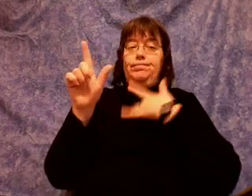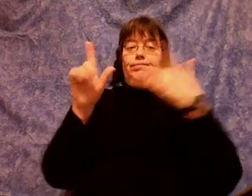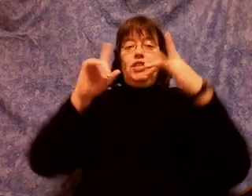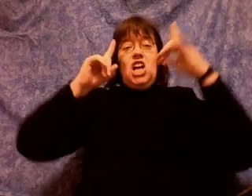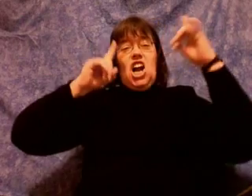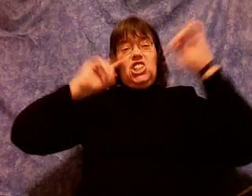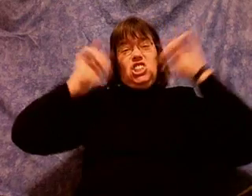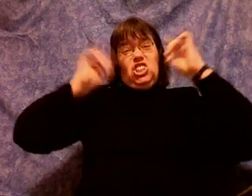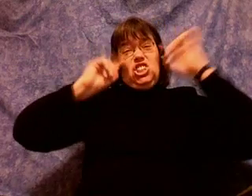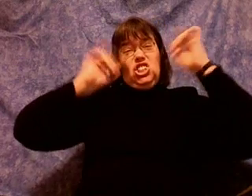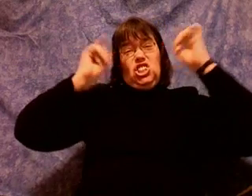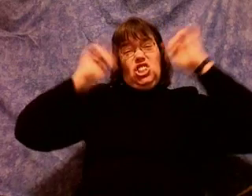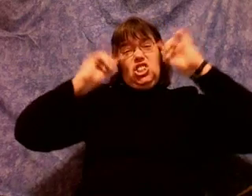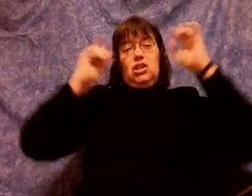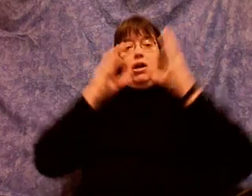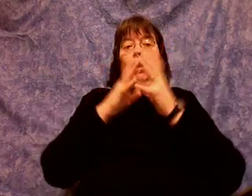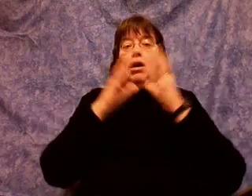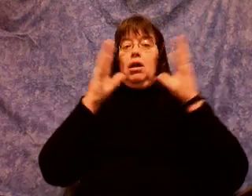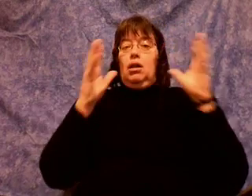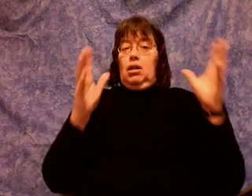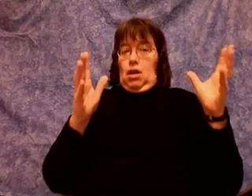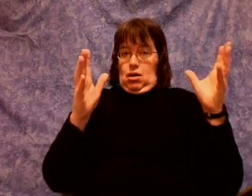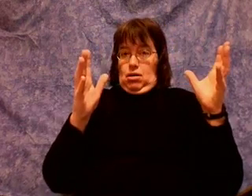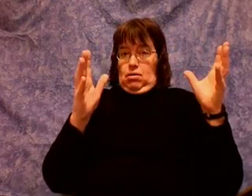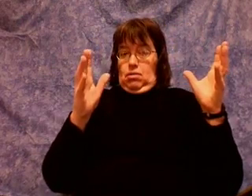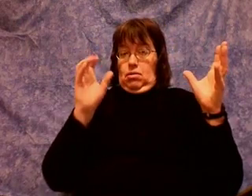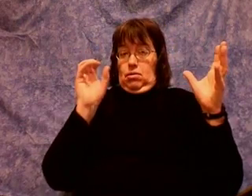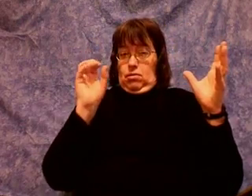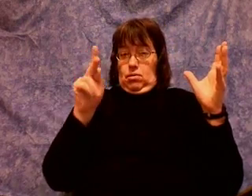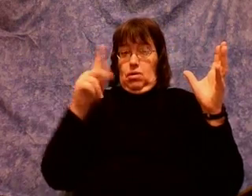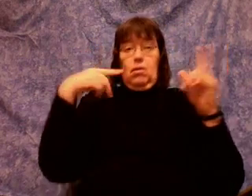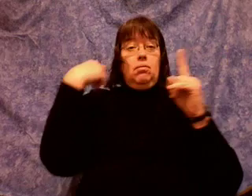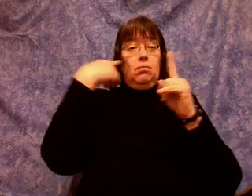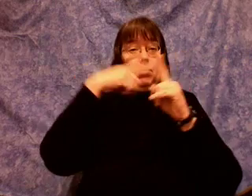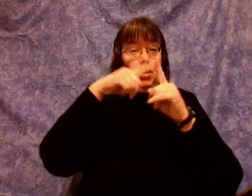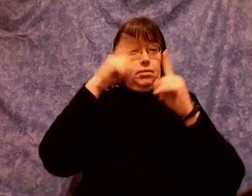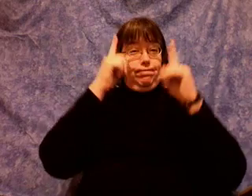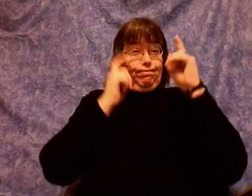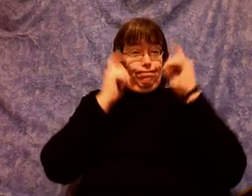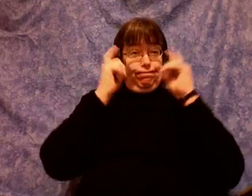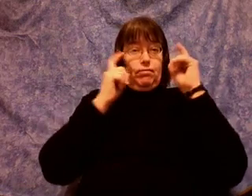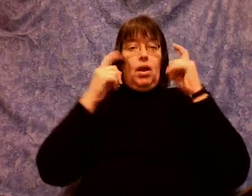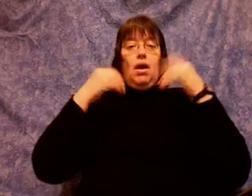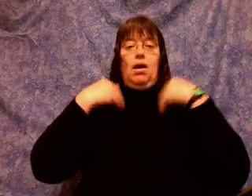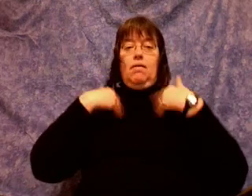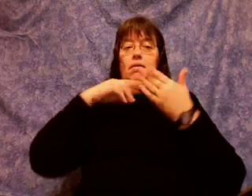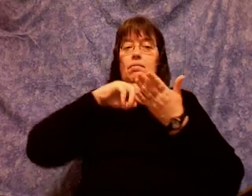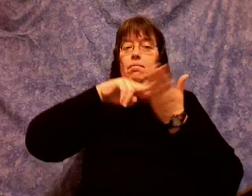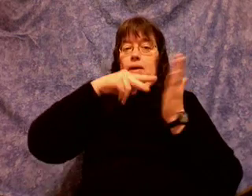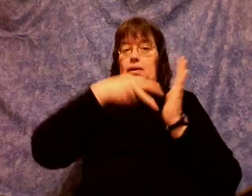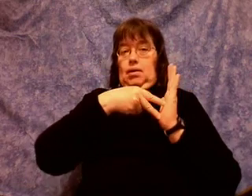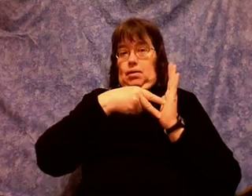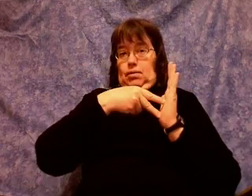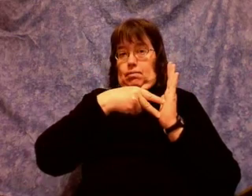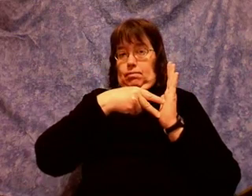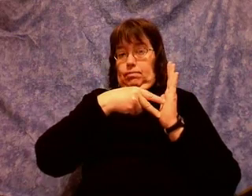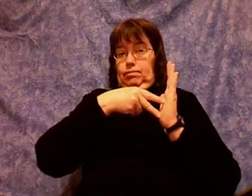American Sign Language, on the other hand, uses a lot of facial expression. And in addition to the facial